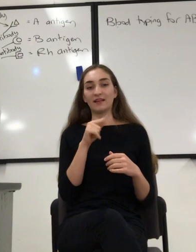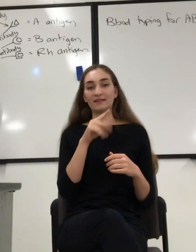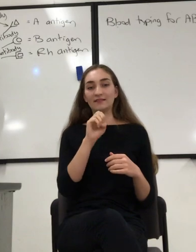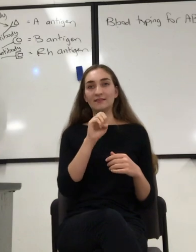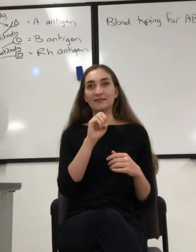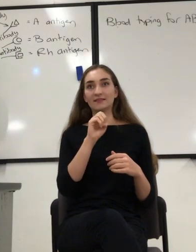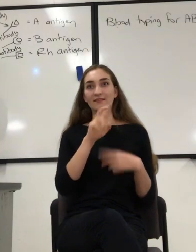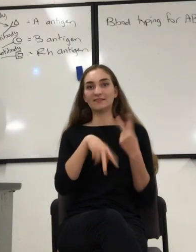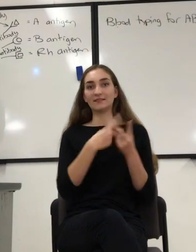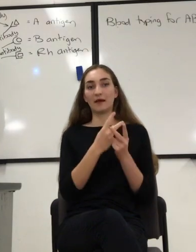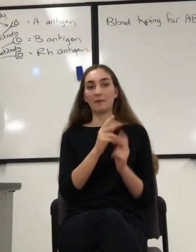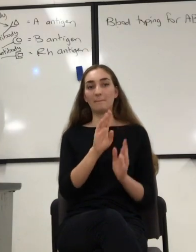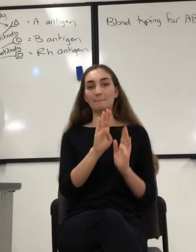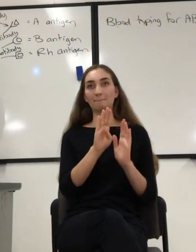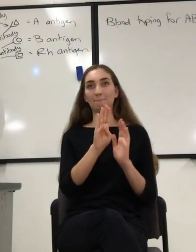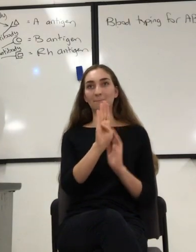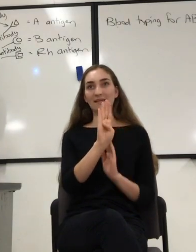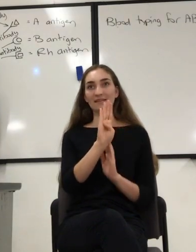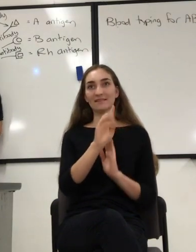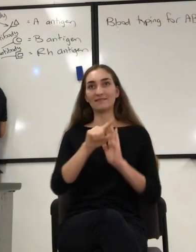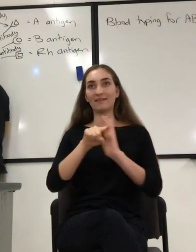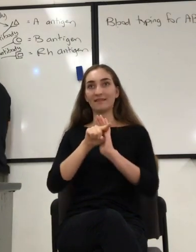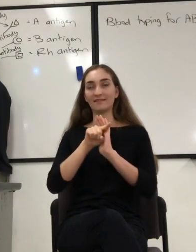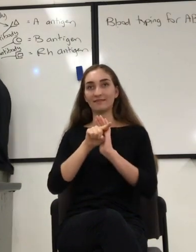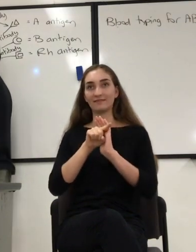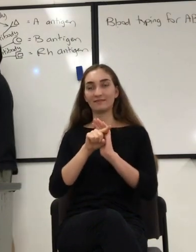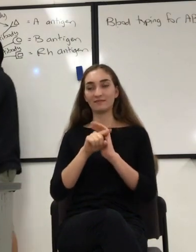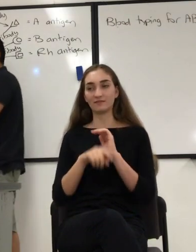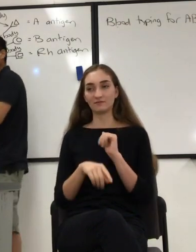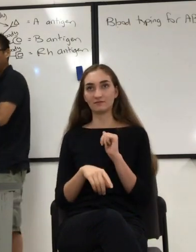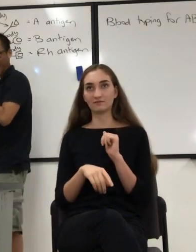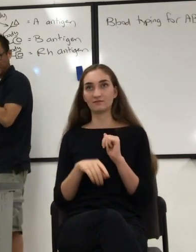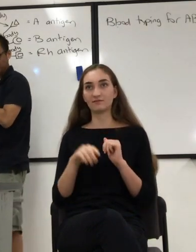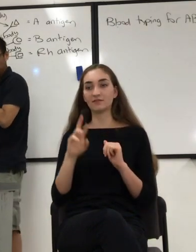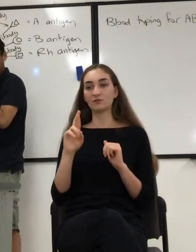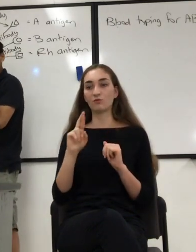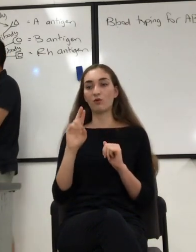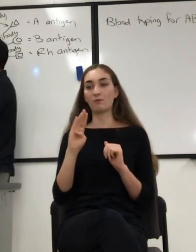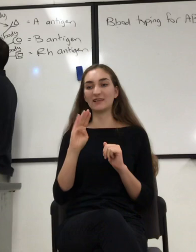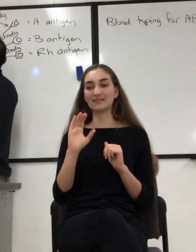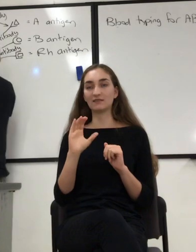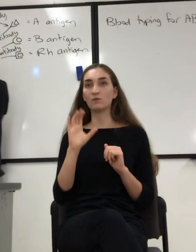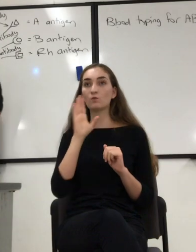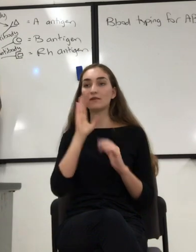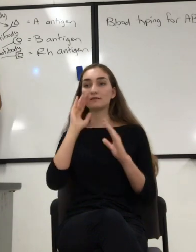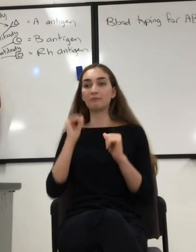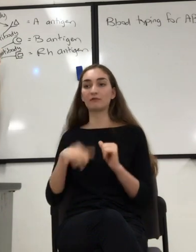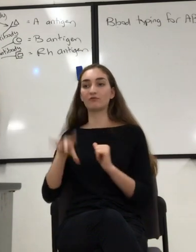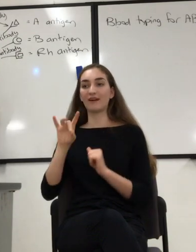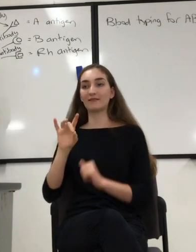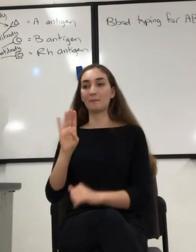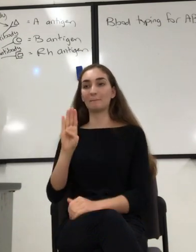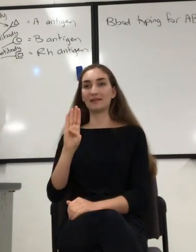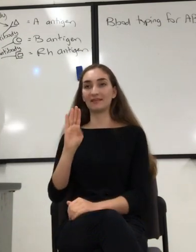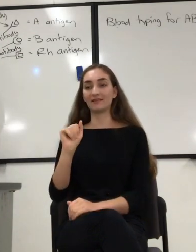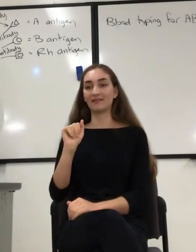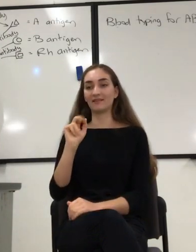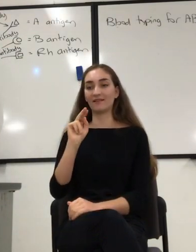B negative. On the RBCs, expect to find the B antigen. We're using